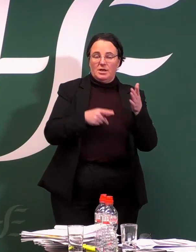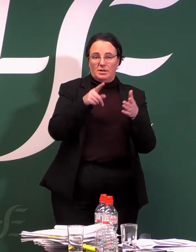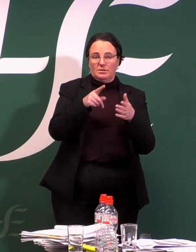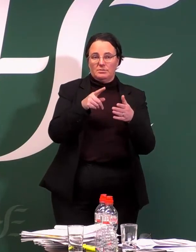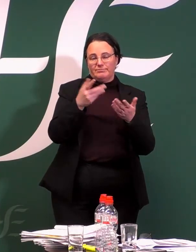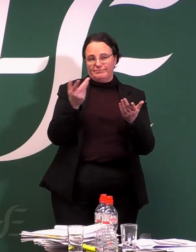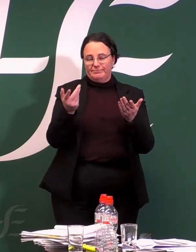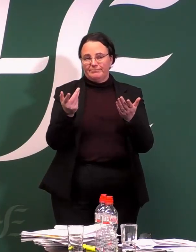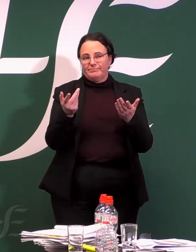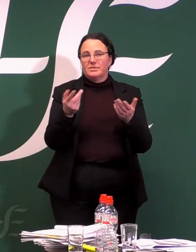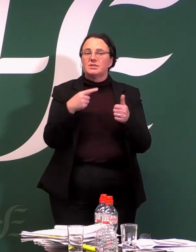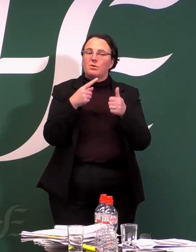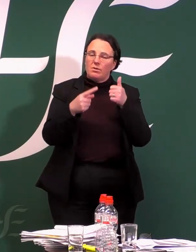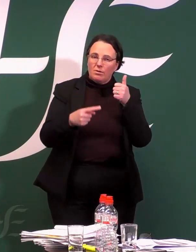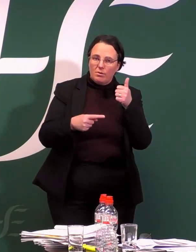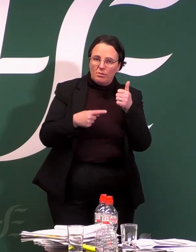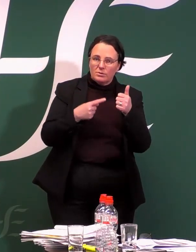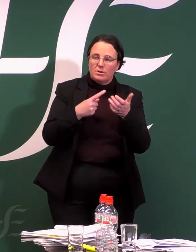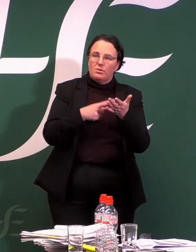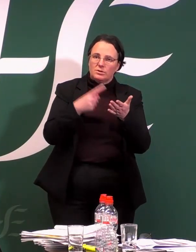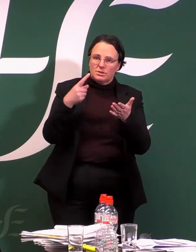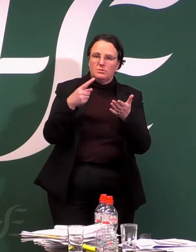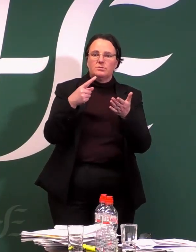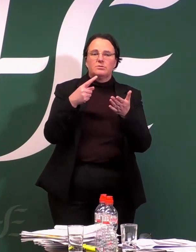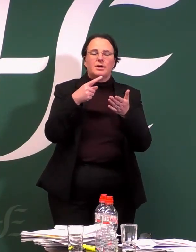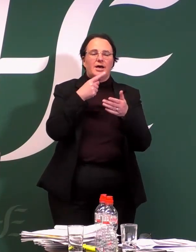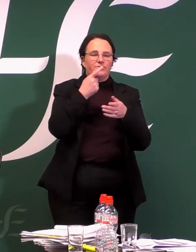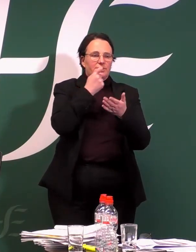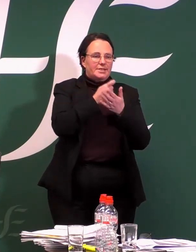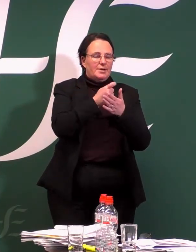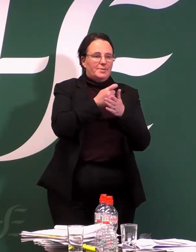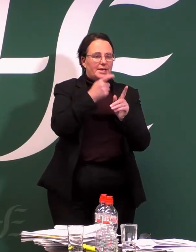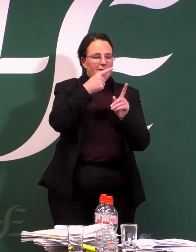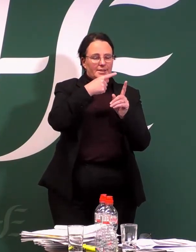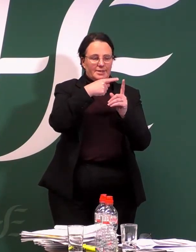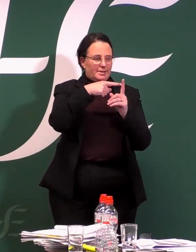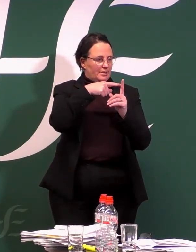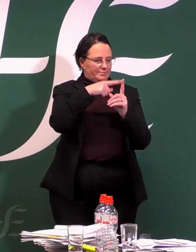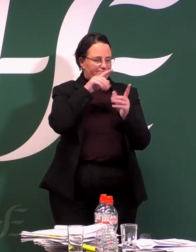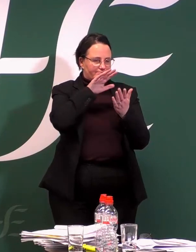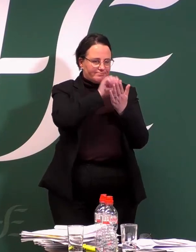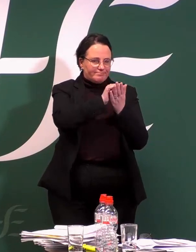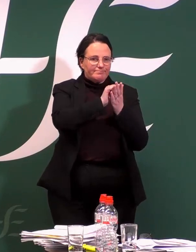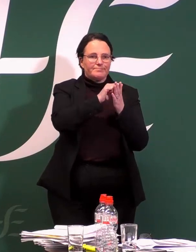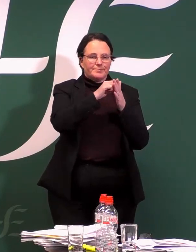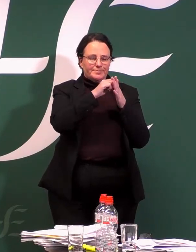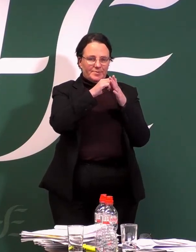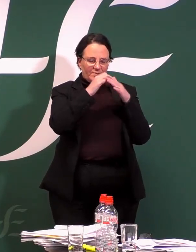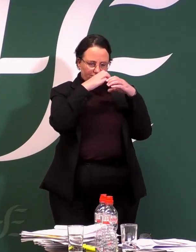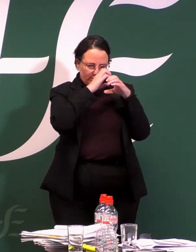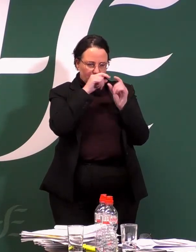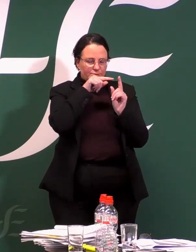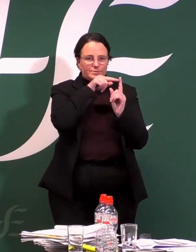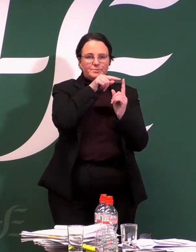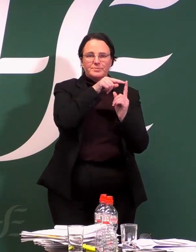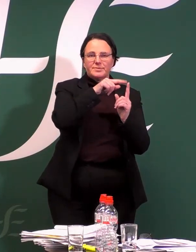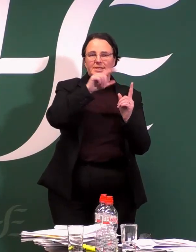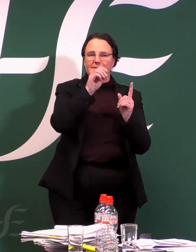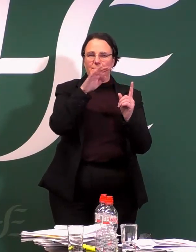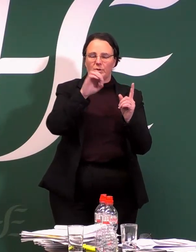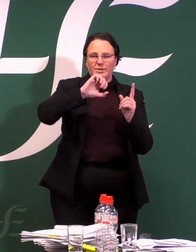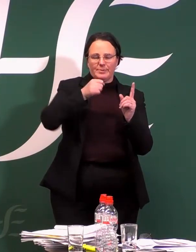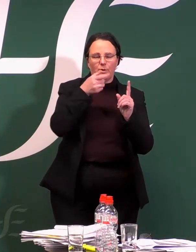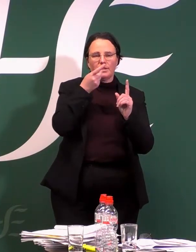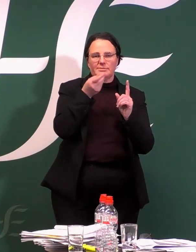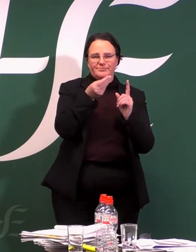Killian de Gascoigne as well, there's also deterioration, if you like, in terms of the sample, in terms of its efficacy, I suppose, for use. But we'll maybe come back to you separately on that. I